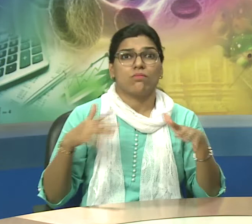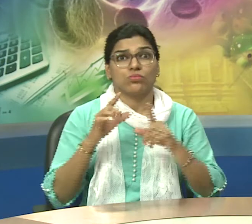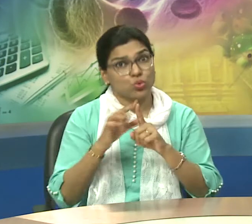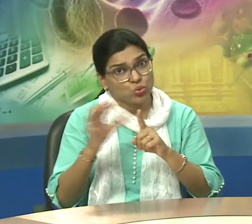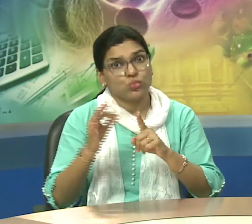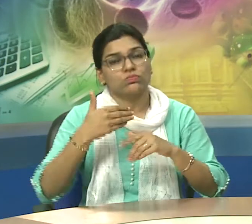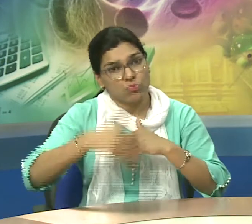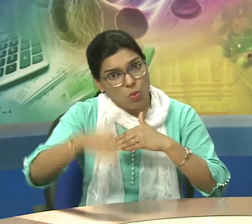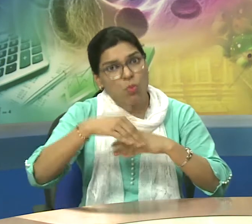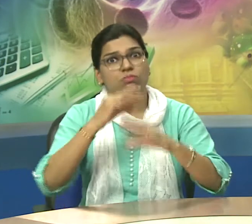and received